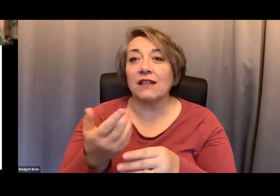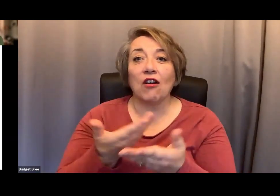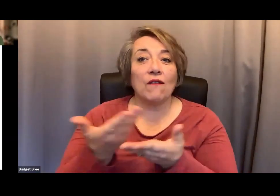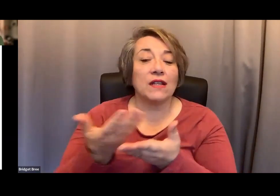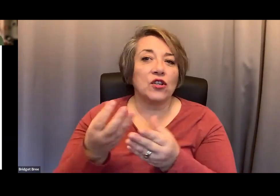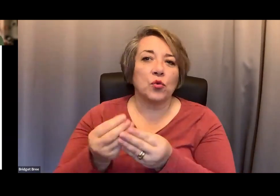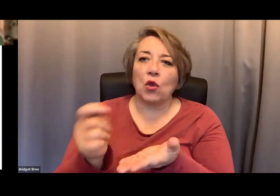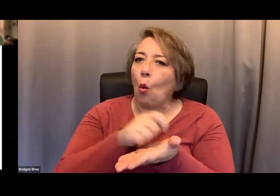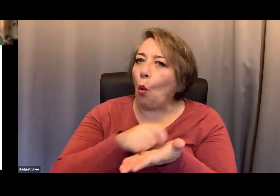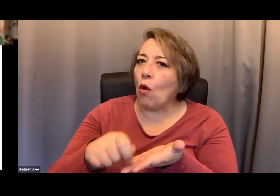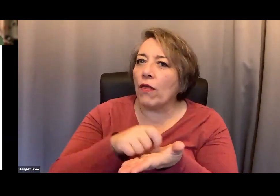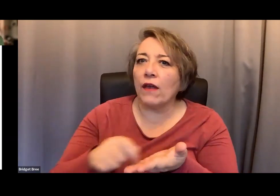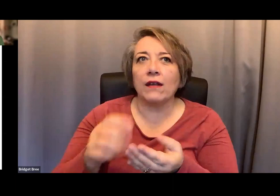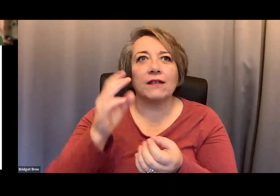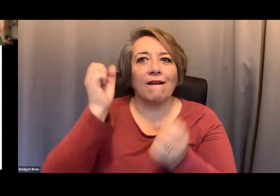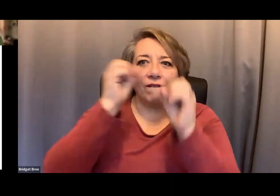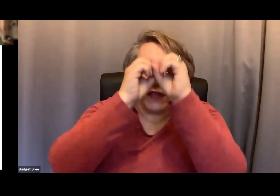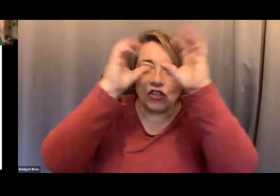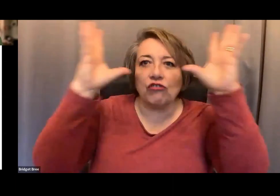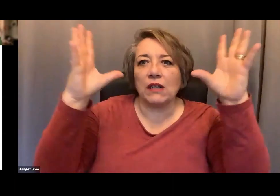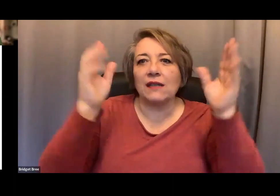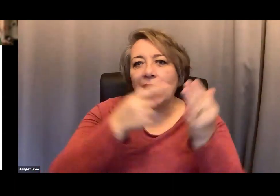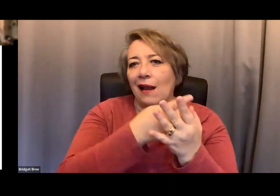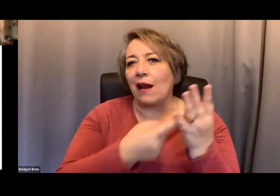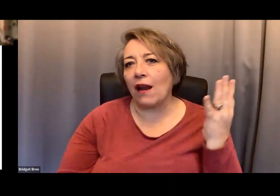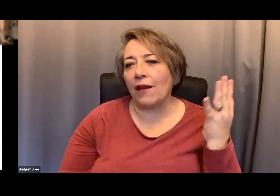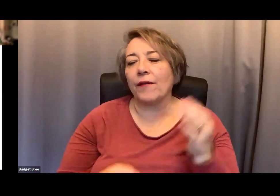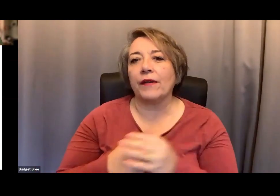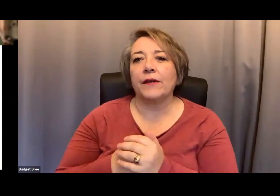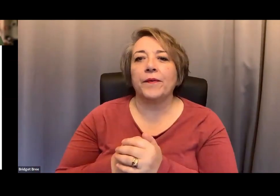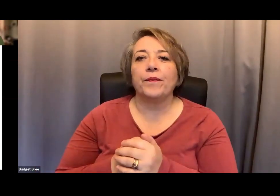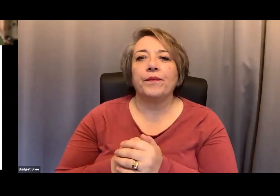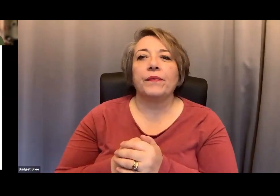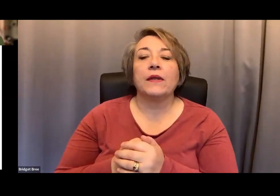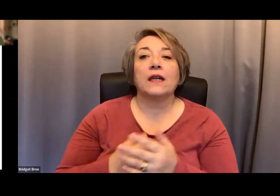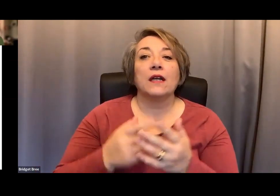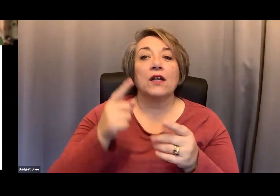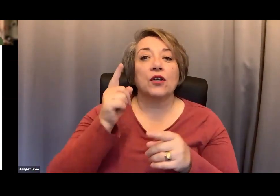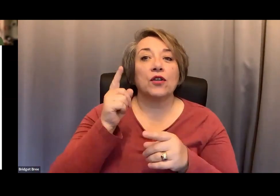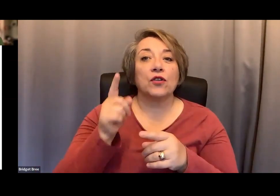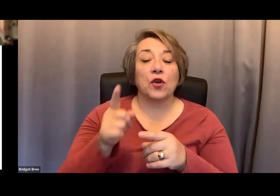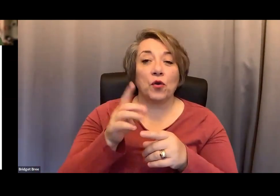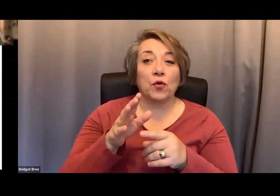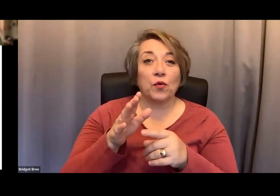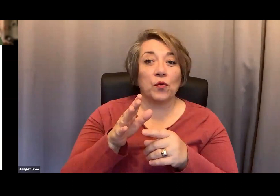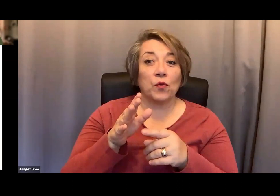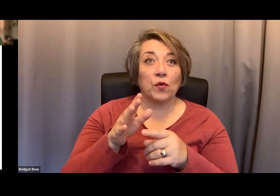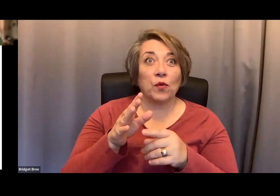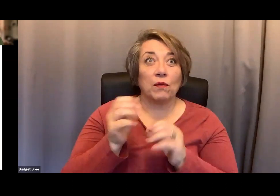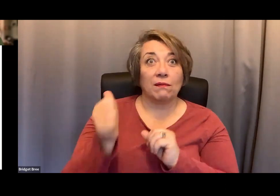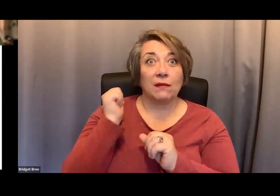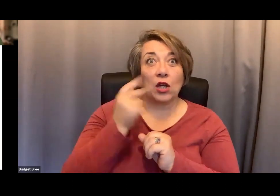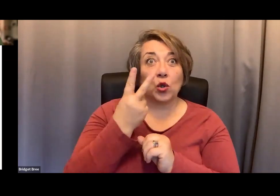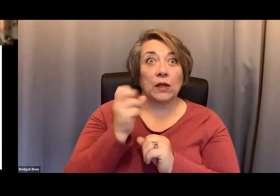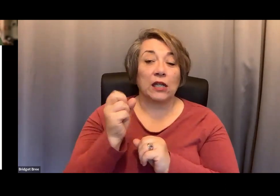and visionaries, and so on. So the 4 lenses showed up throughout this in many, many ways. But in 2020, we